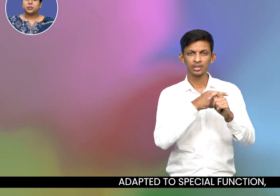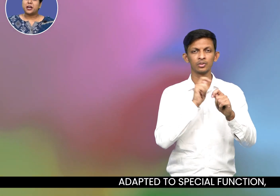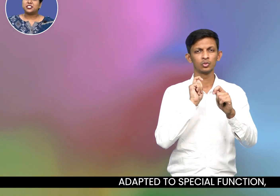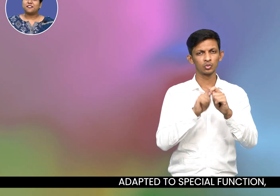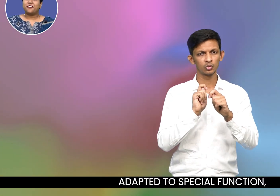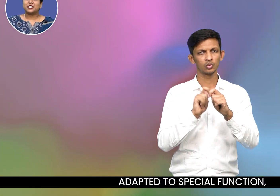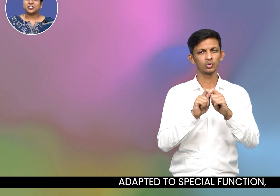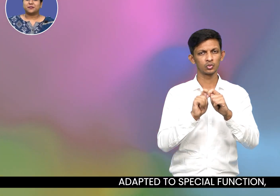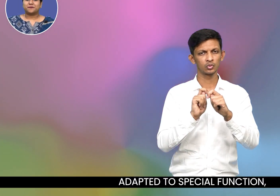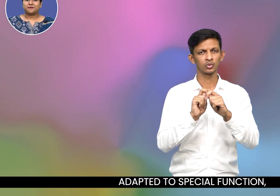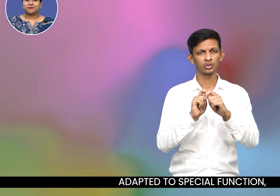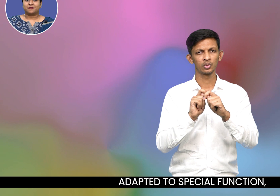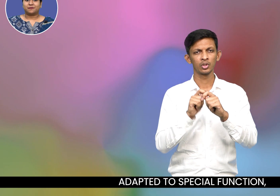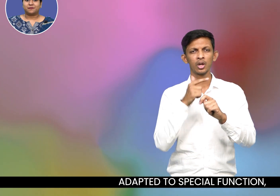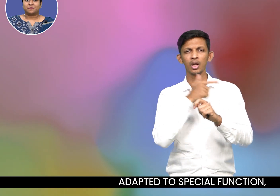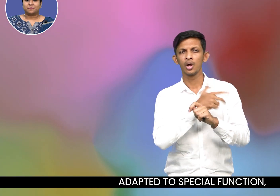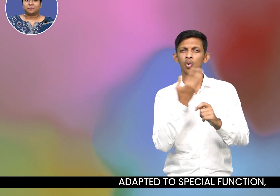Adapted to special function